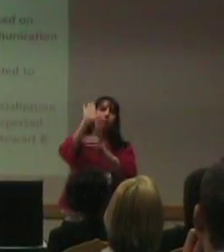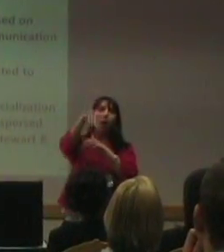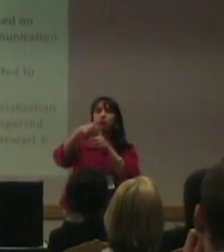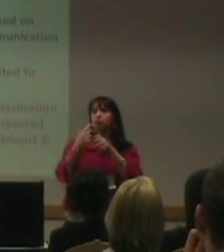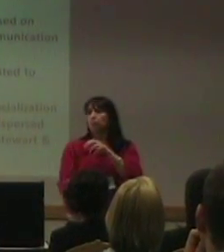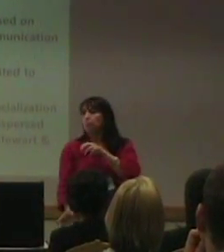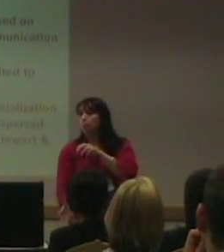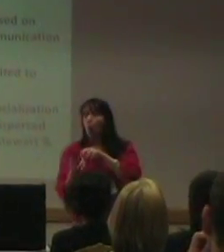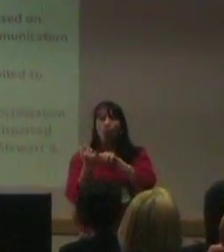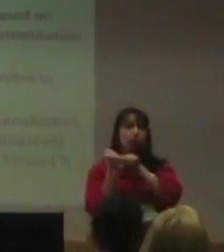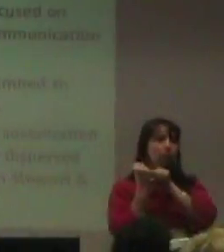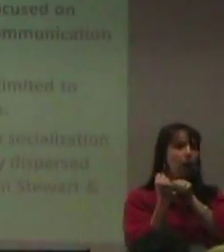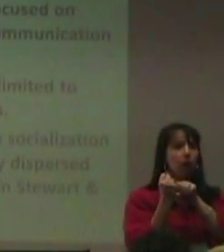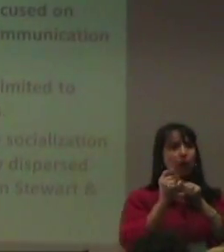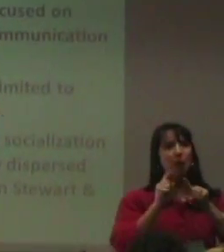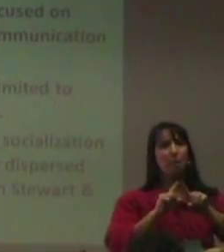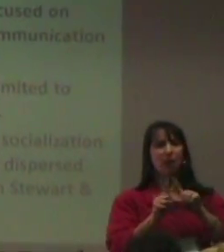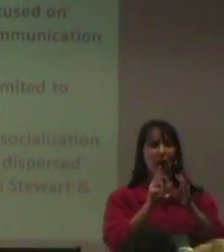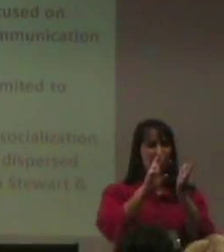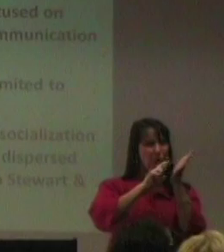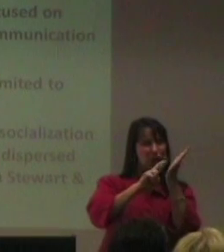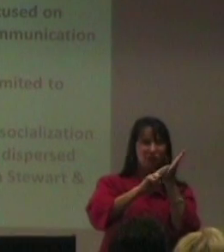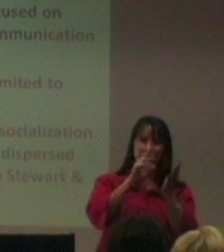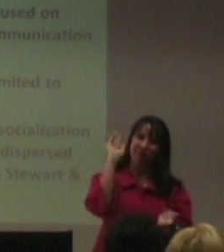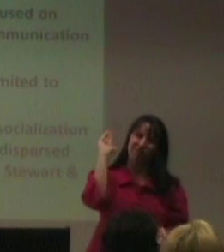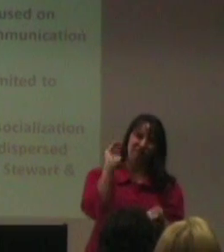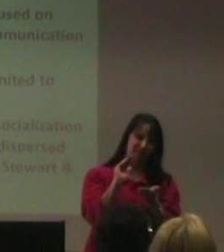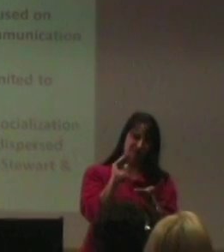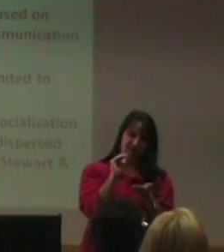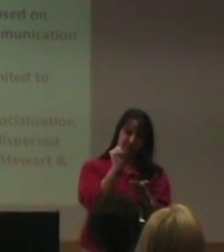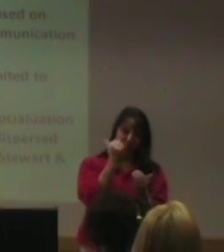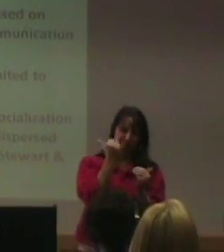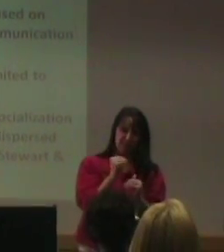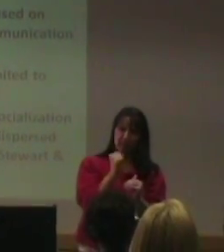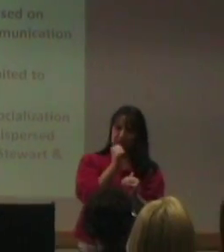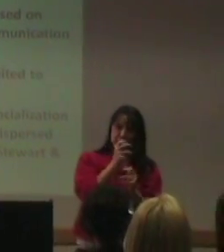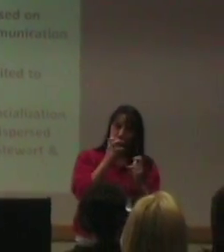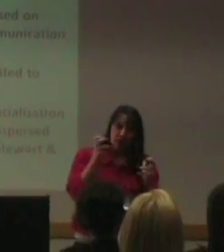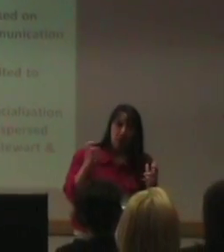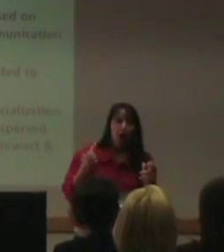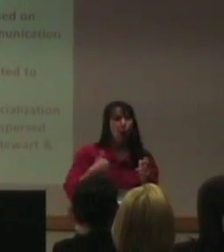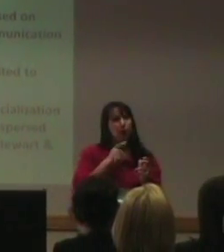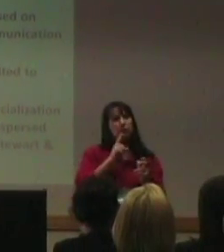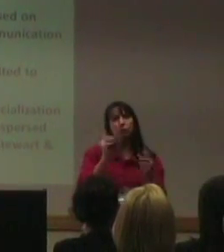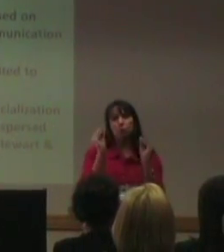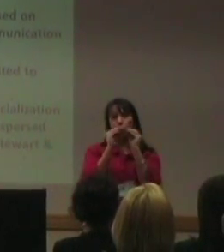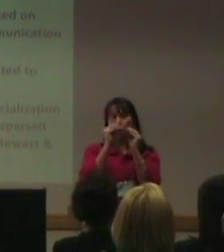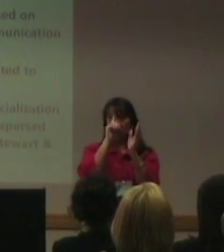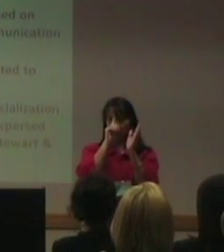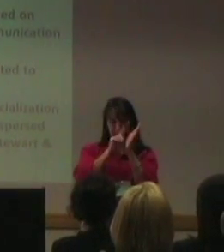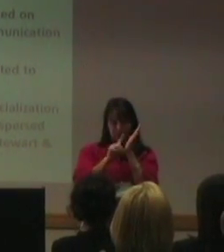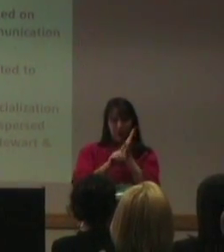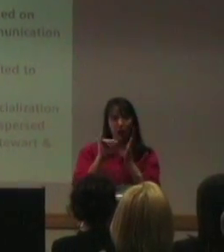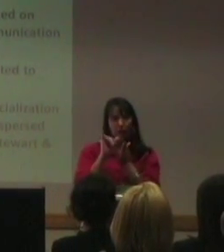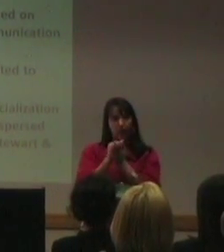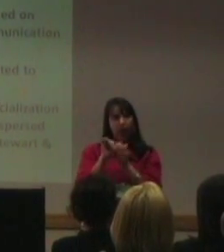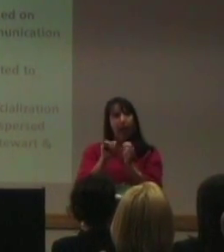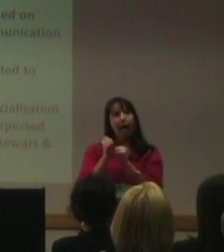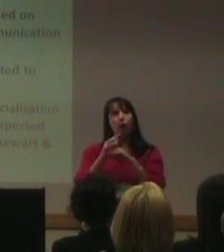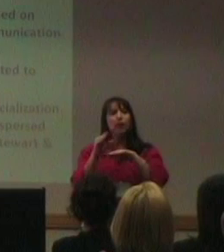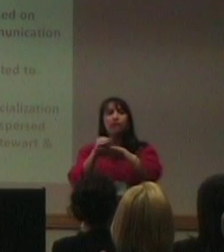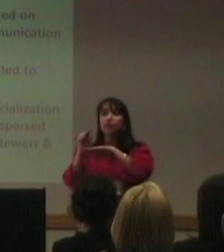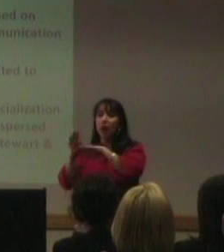We have deaf sports, we have basketball, bowling, golf. But really, there's not much research available on these